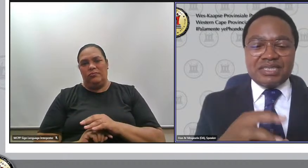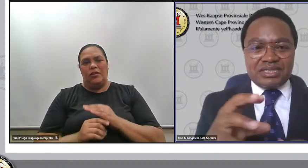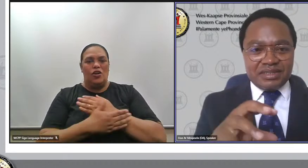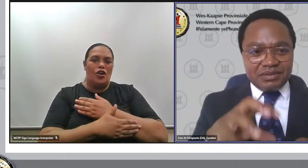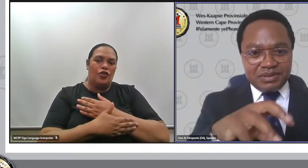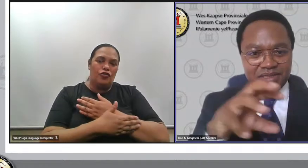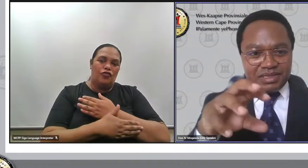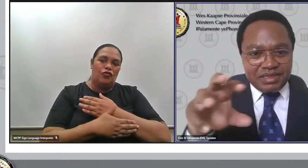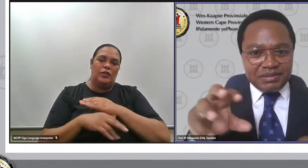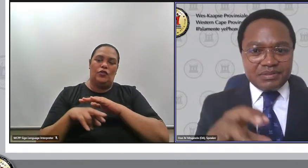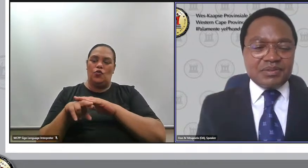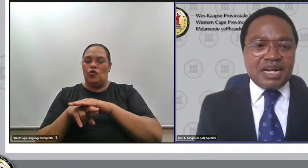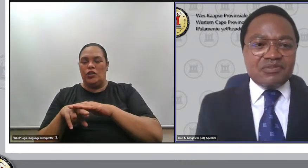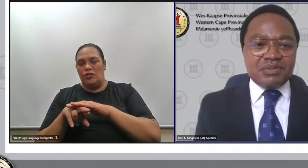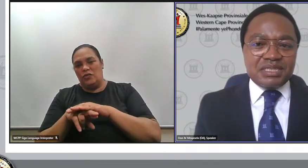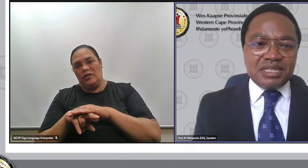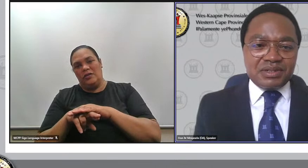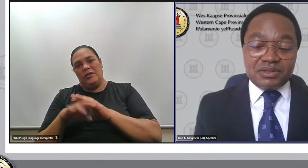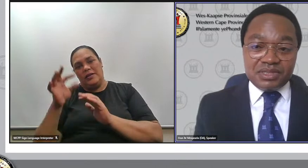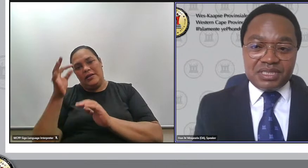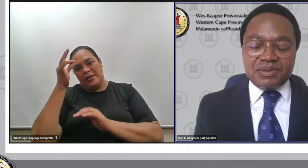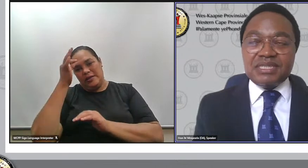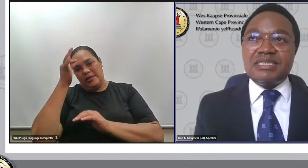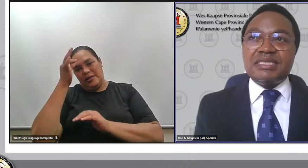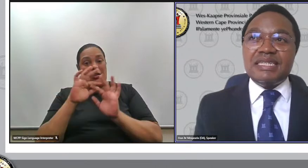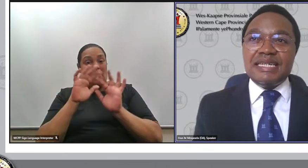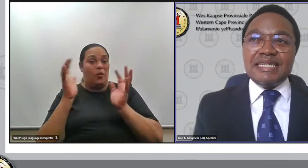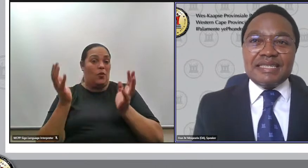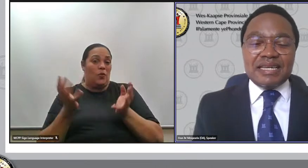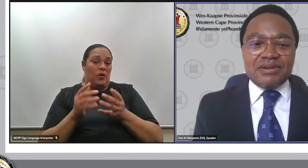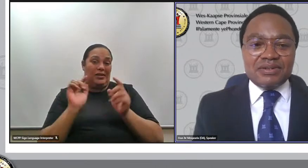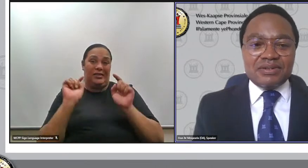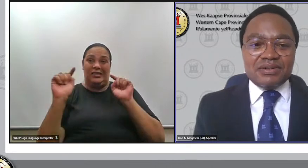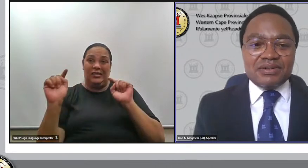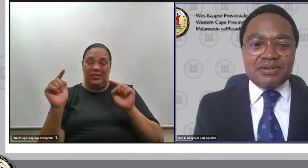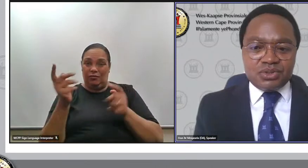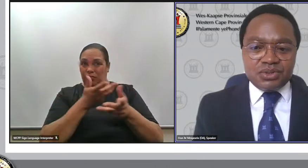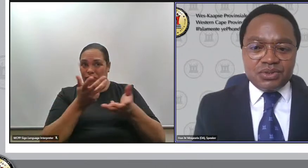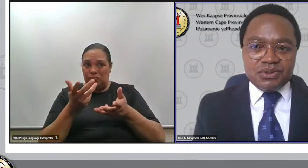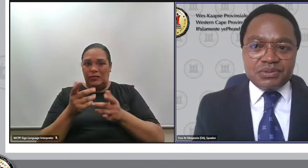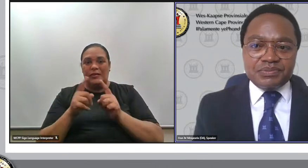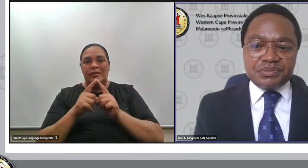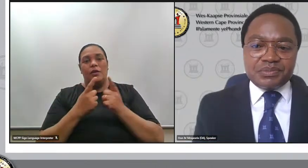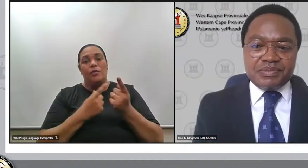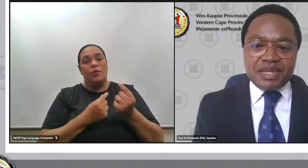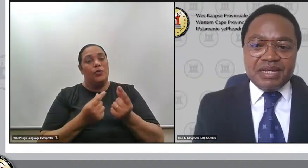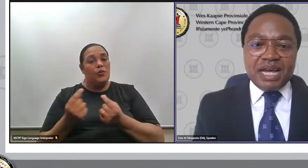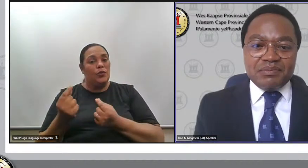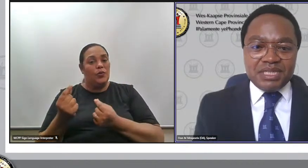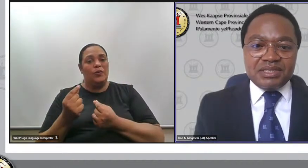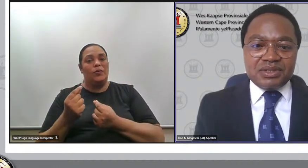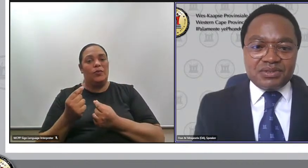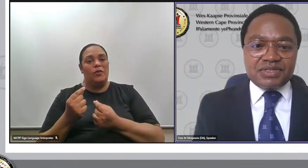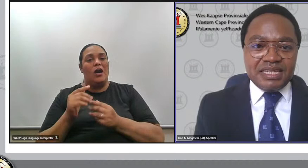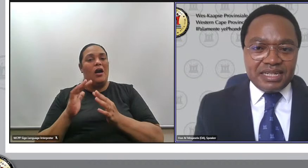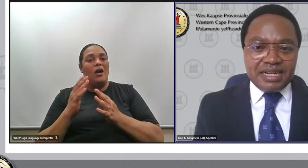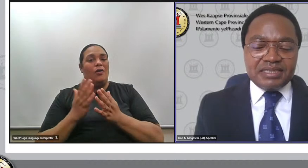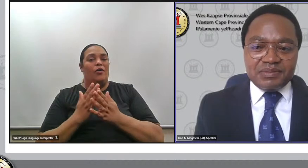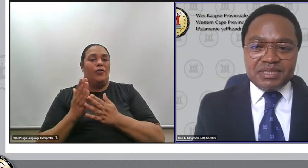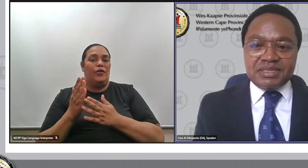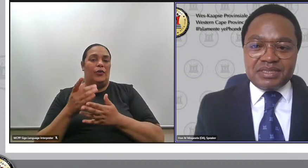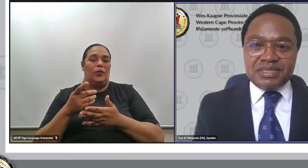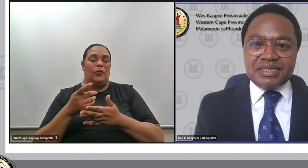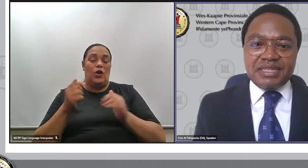countries, regional governments are across the world. They also do so by means of